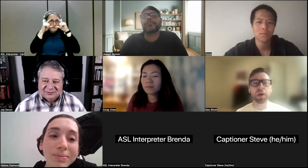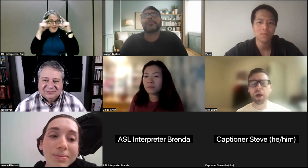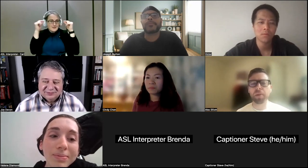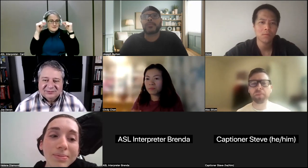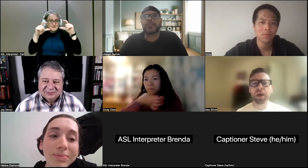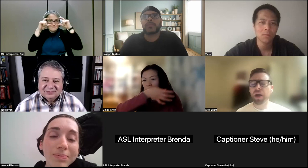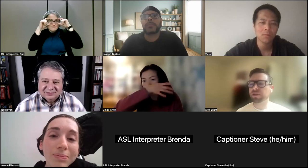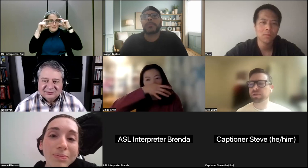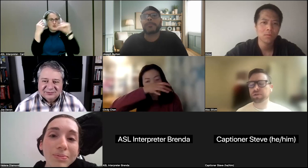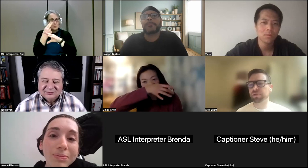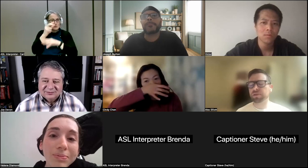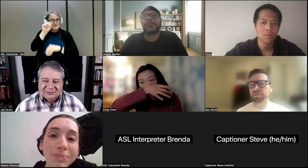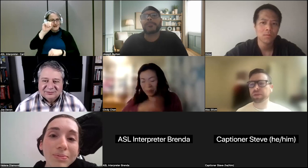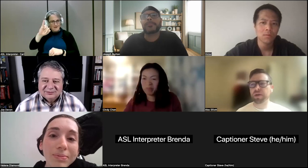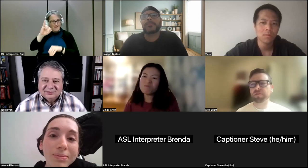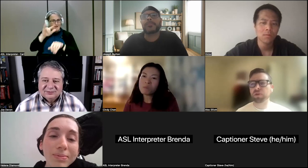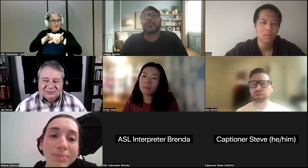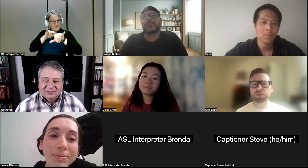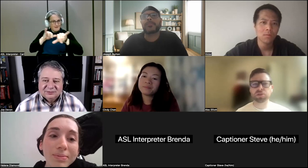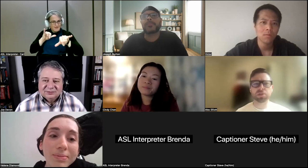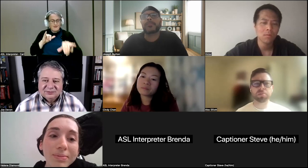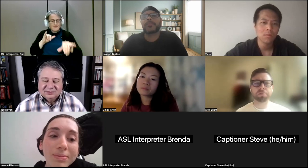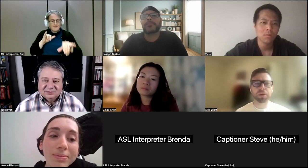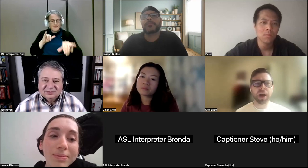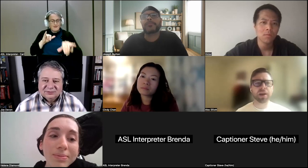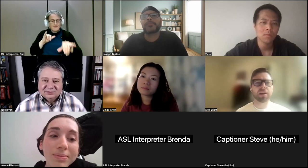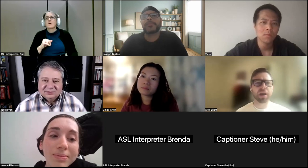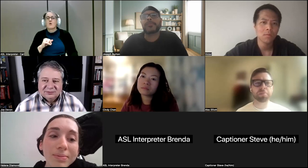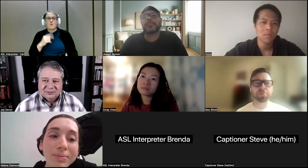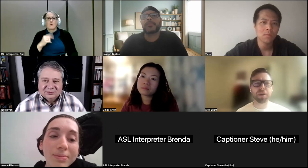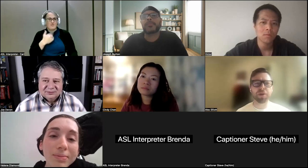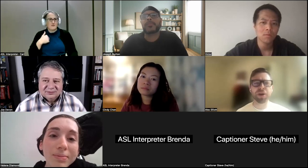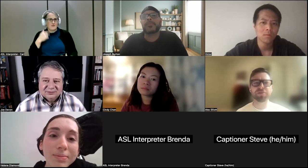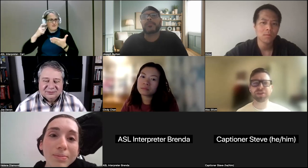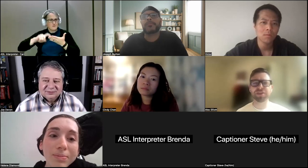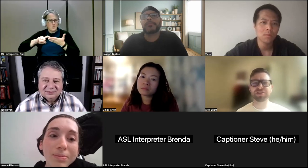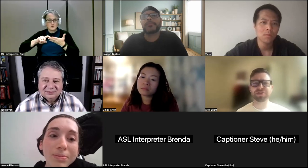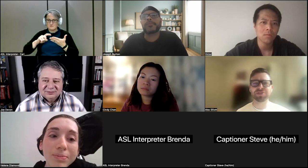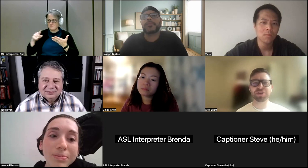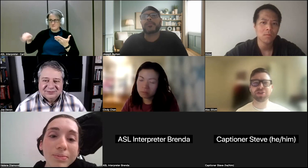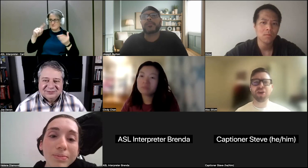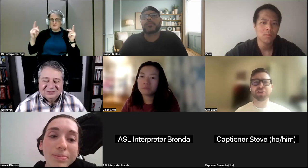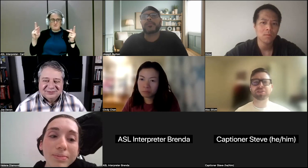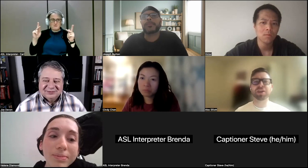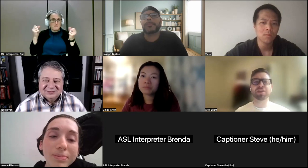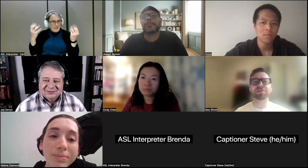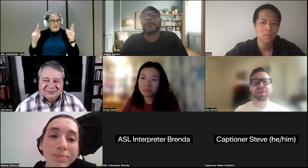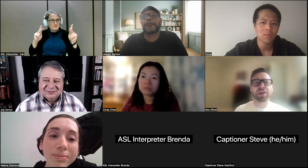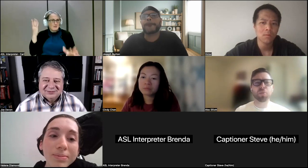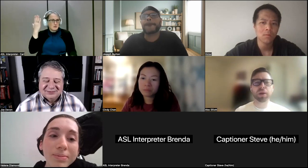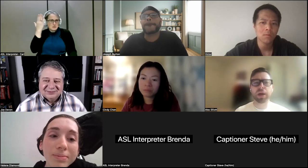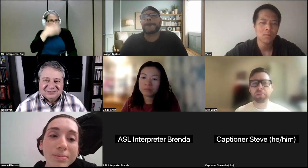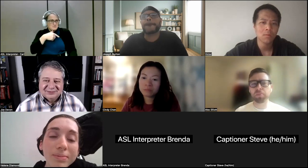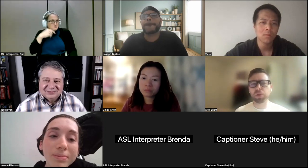into them. Um, and just something I've noticed is just not a lot of people are aware of this. So there's all this,